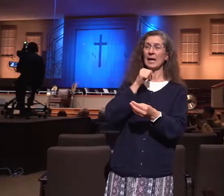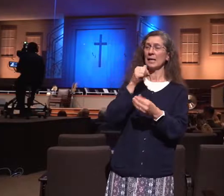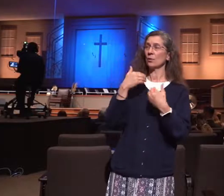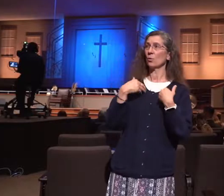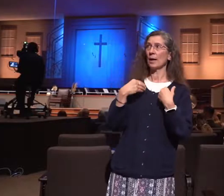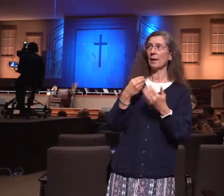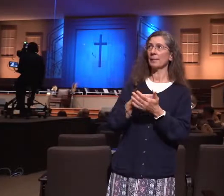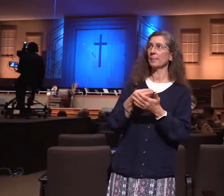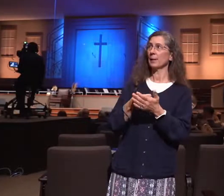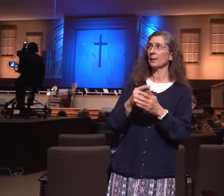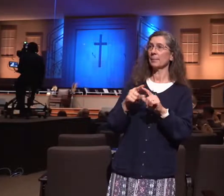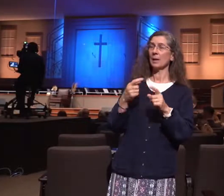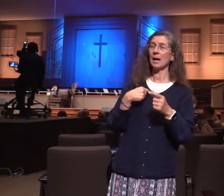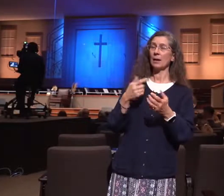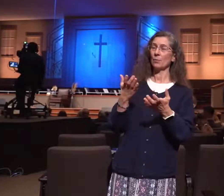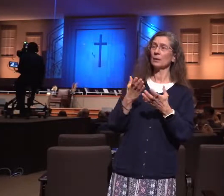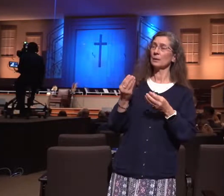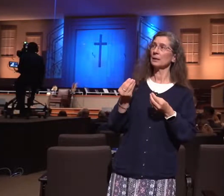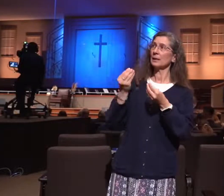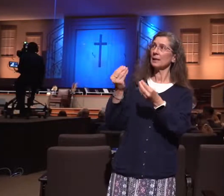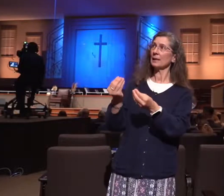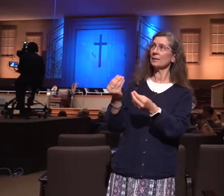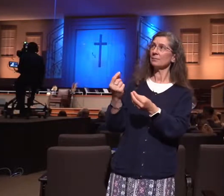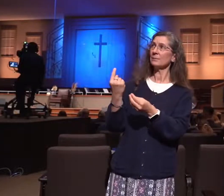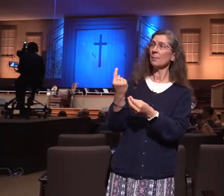but I want to give something to missions.